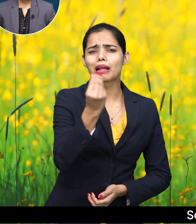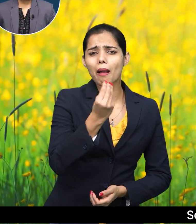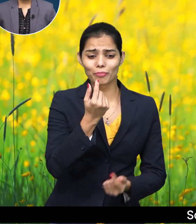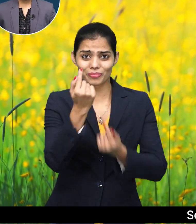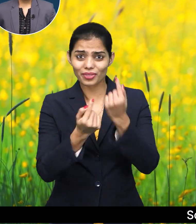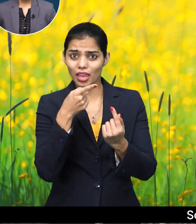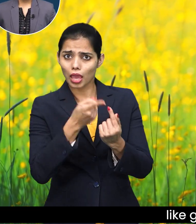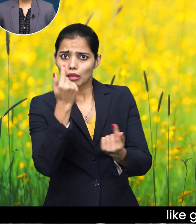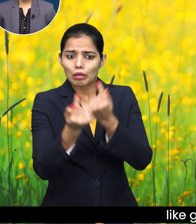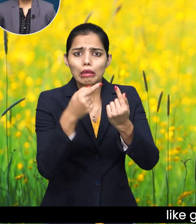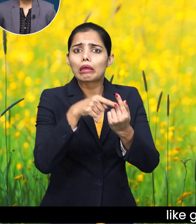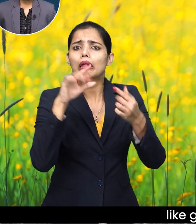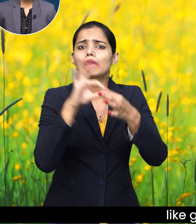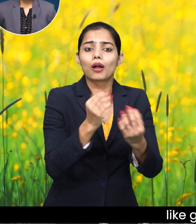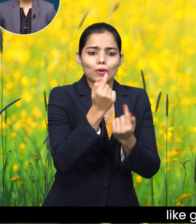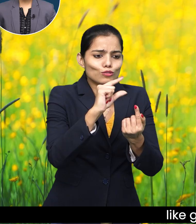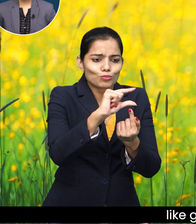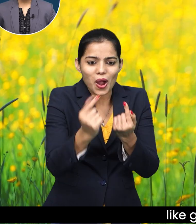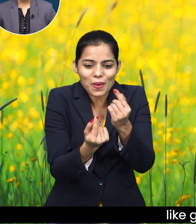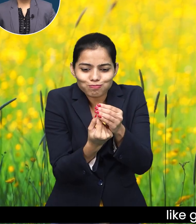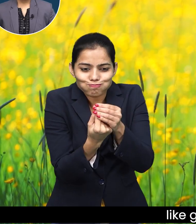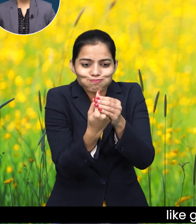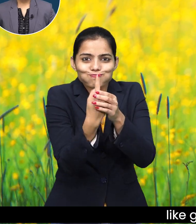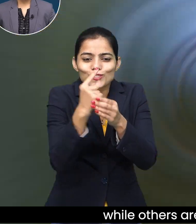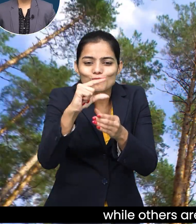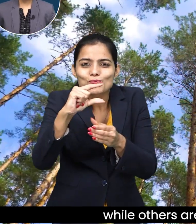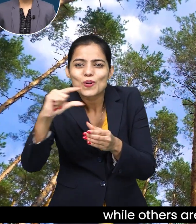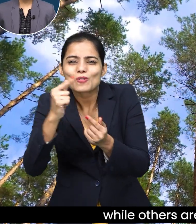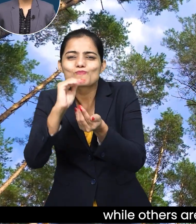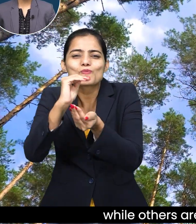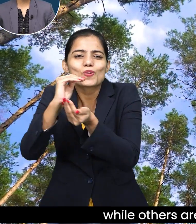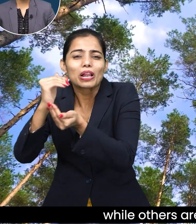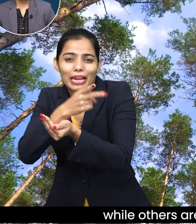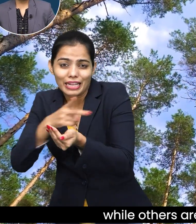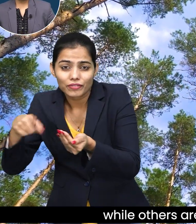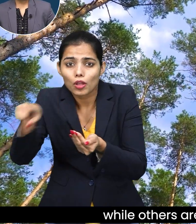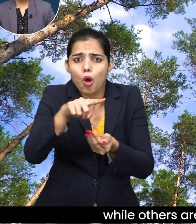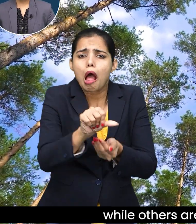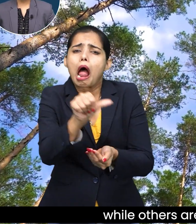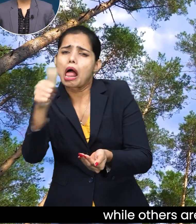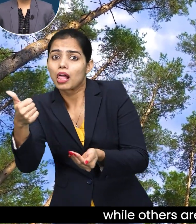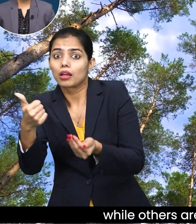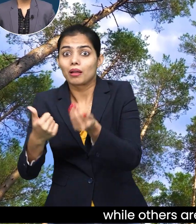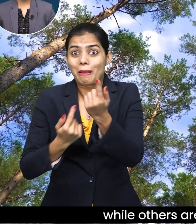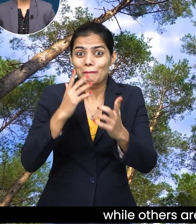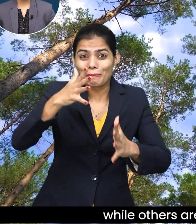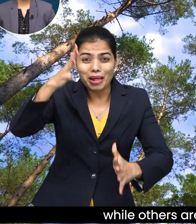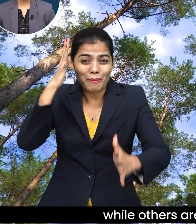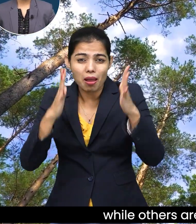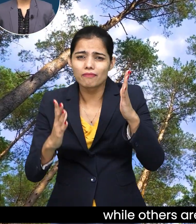Some plants, like grass, are short, while others are tall and have a